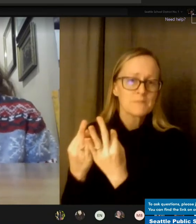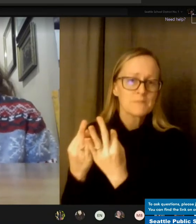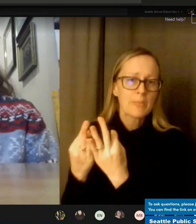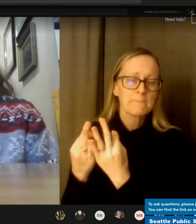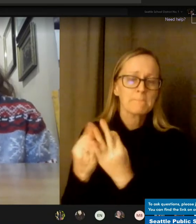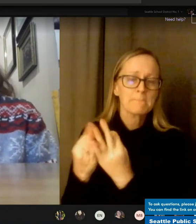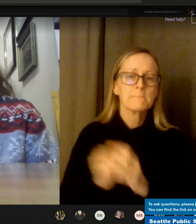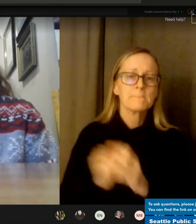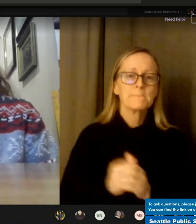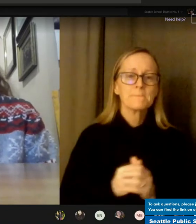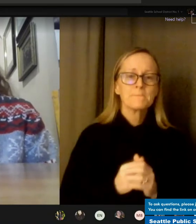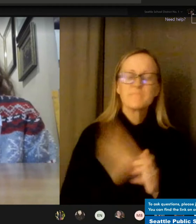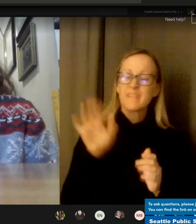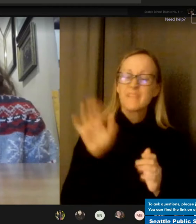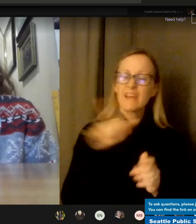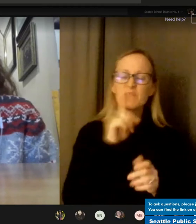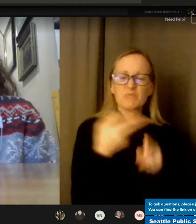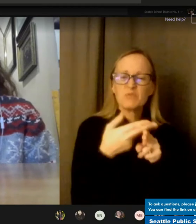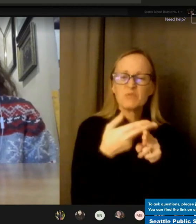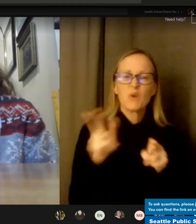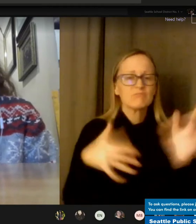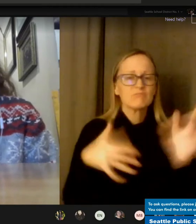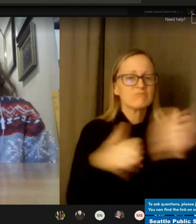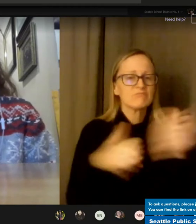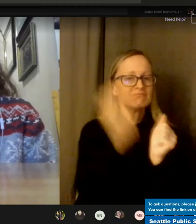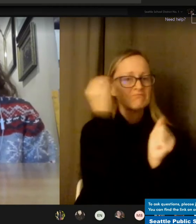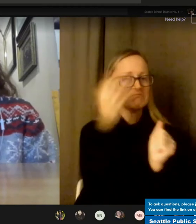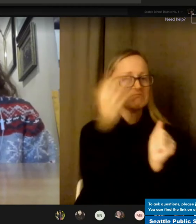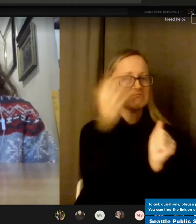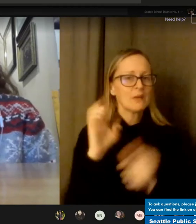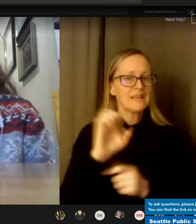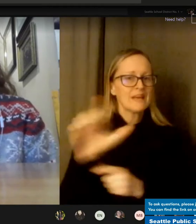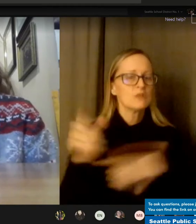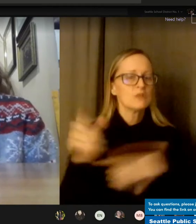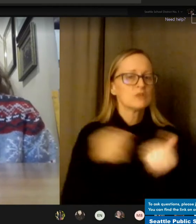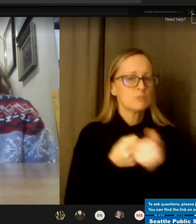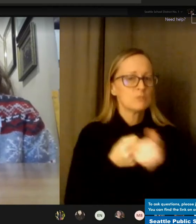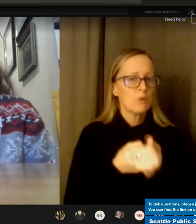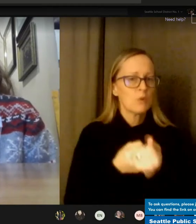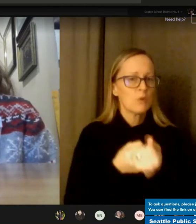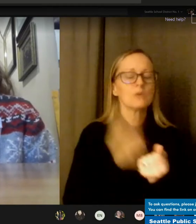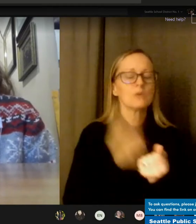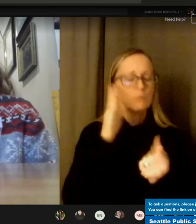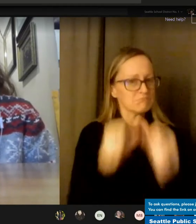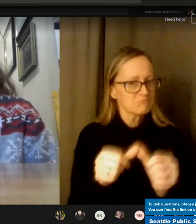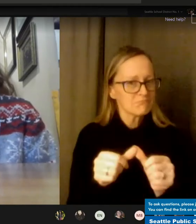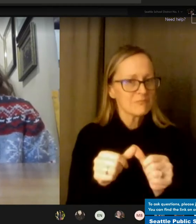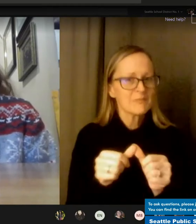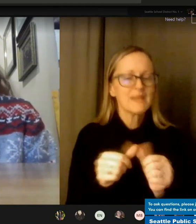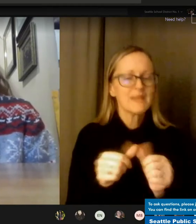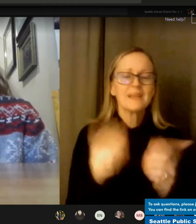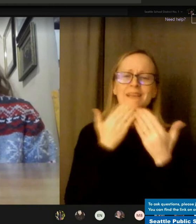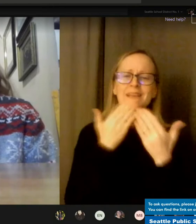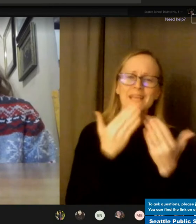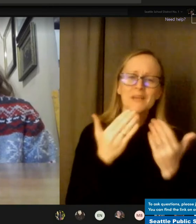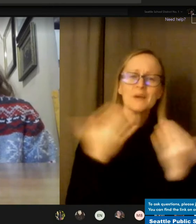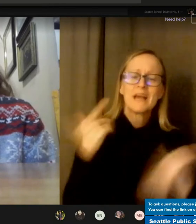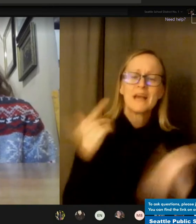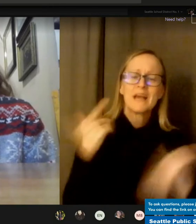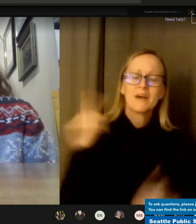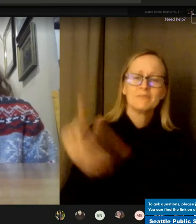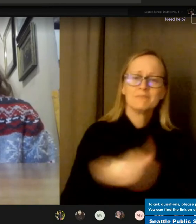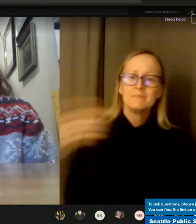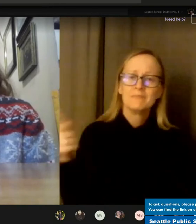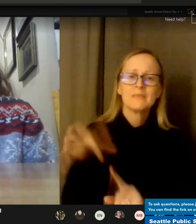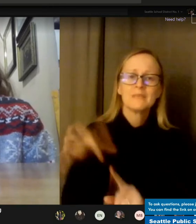our short update on ELL supports at this time. Thank you for being with us, and I pass this on to my special